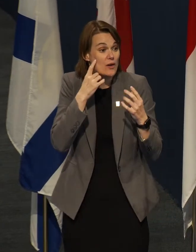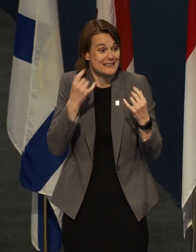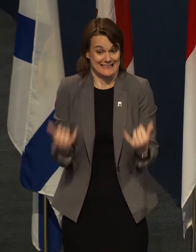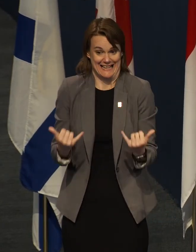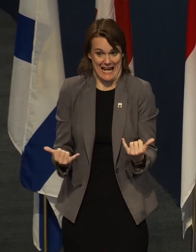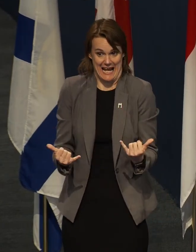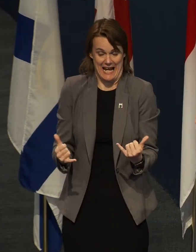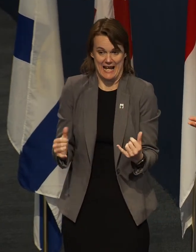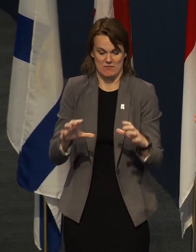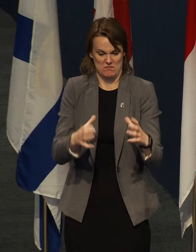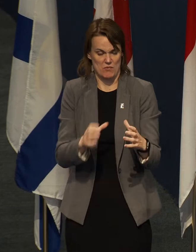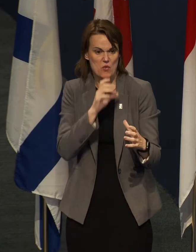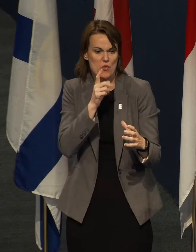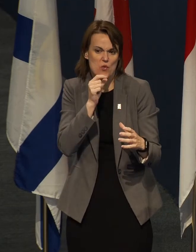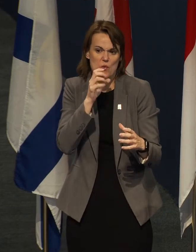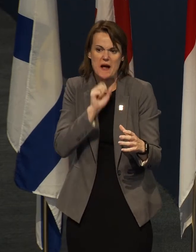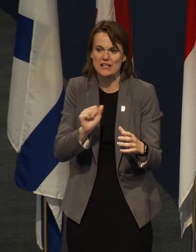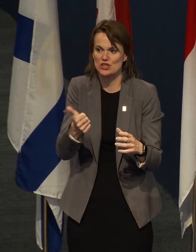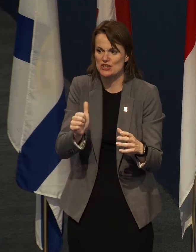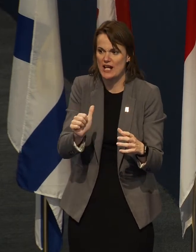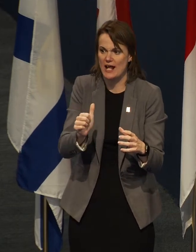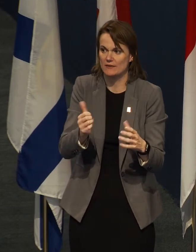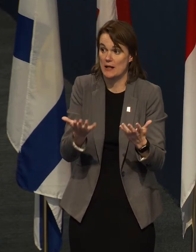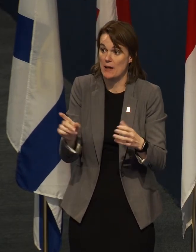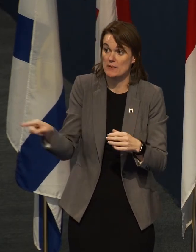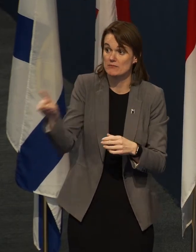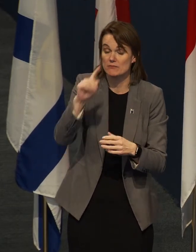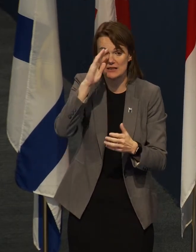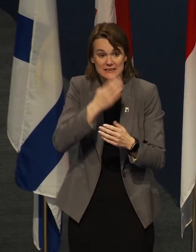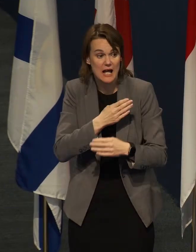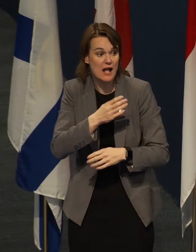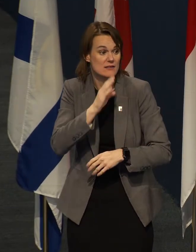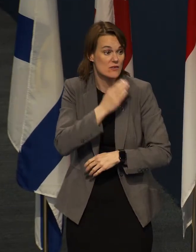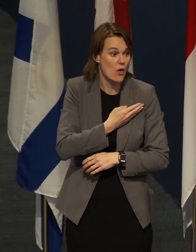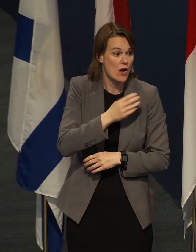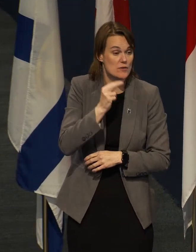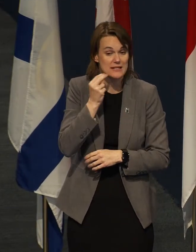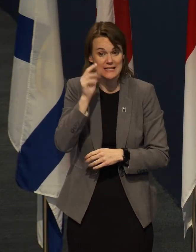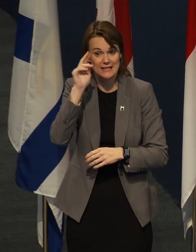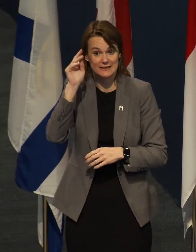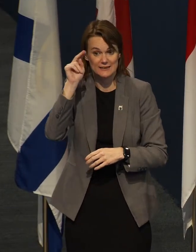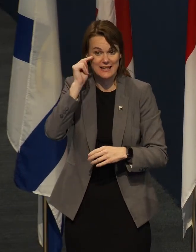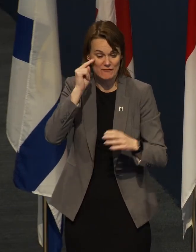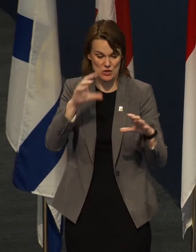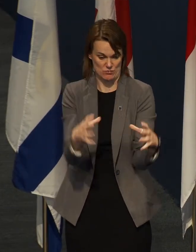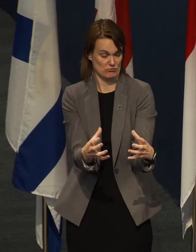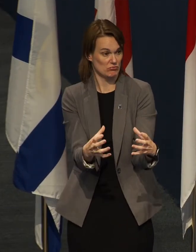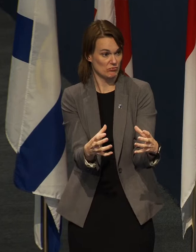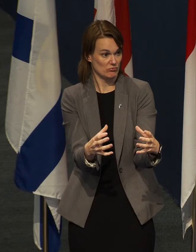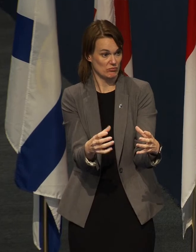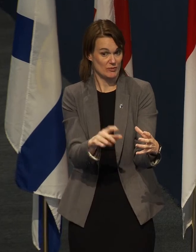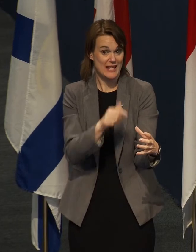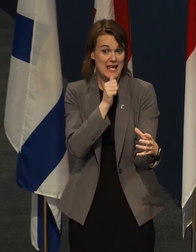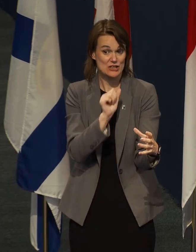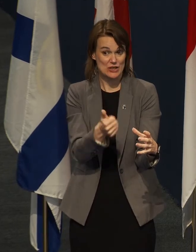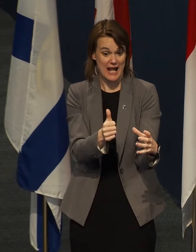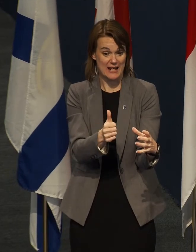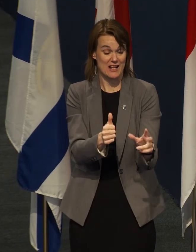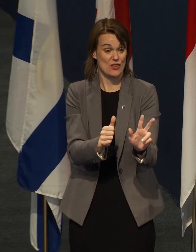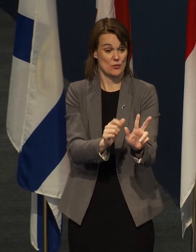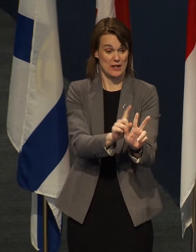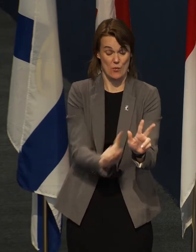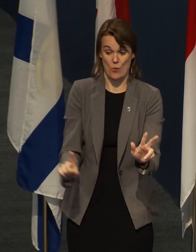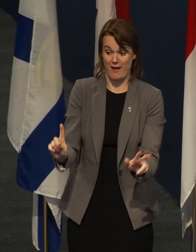10-year-old today, if you have a 10-year-old son or daughter, a 10-year-old nephew or niece, that 10-year-old today has a 1 in